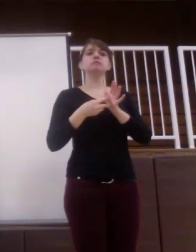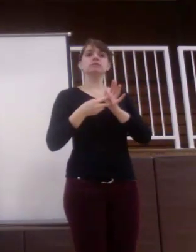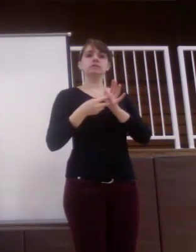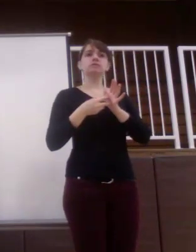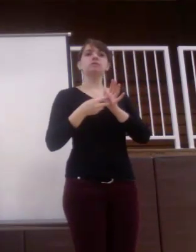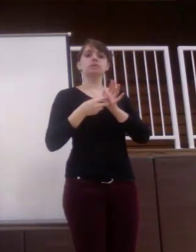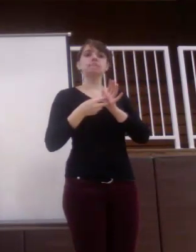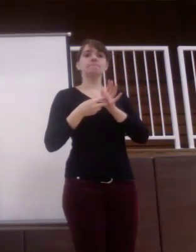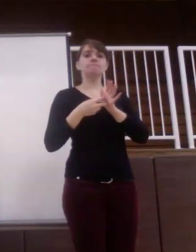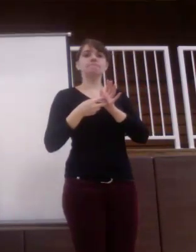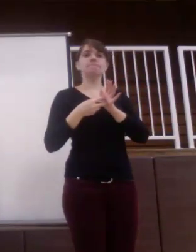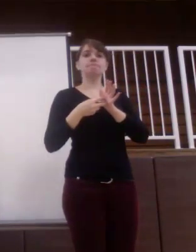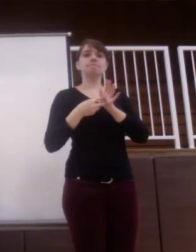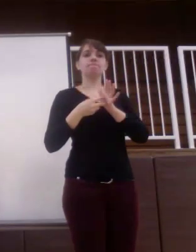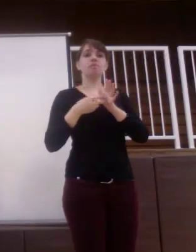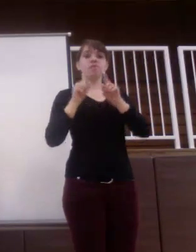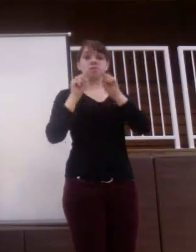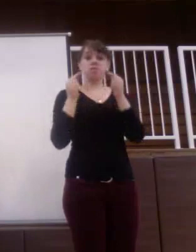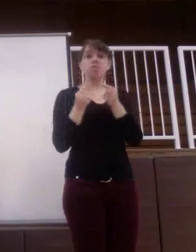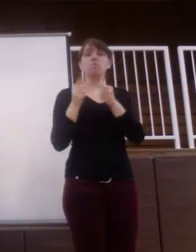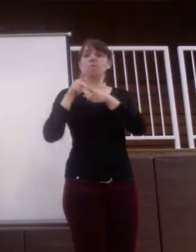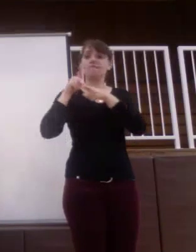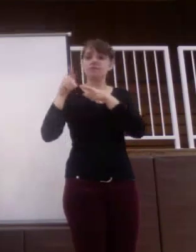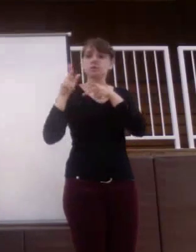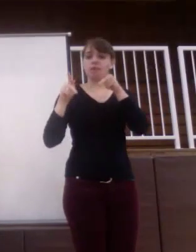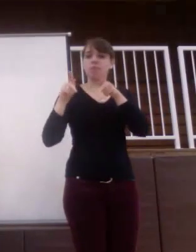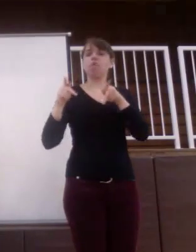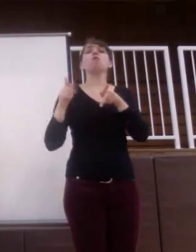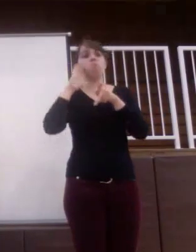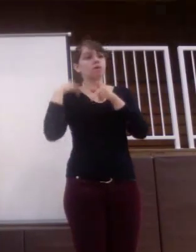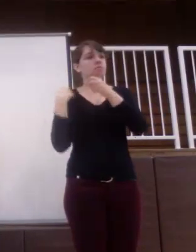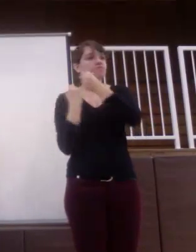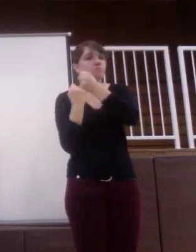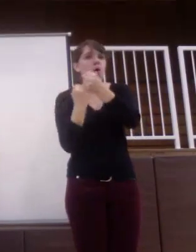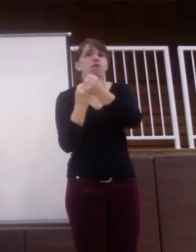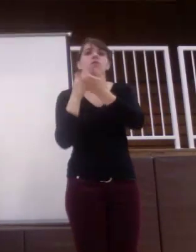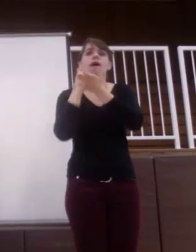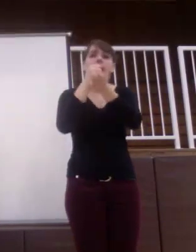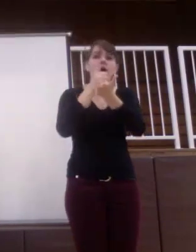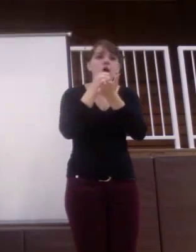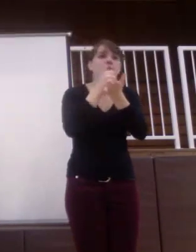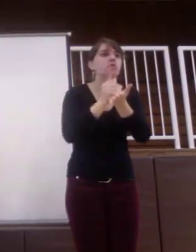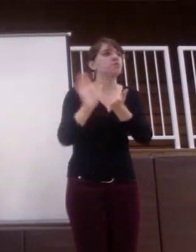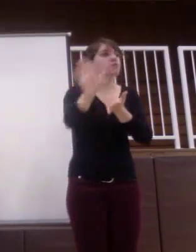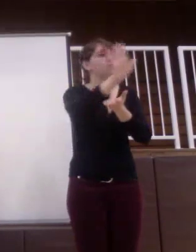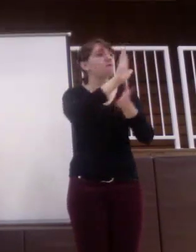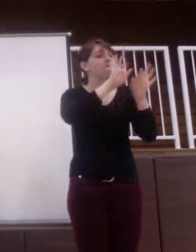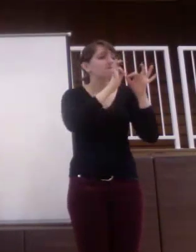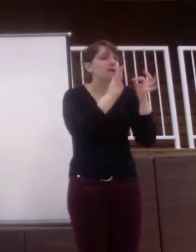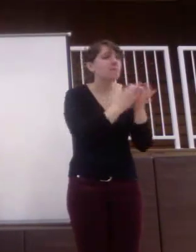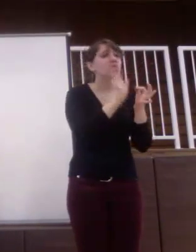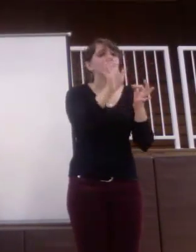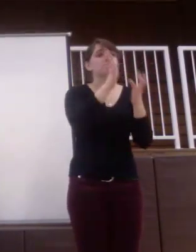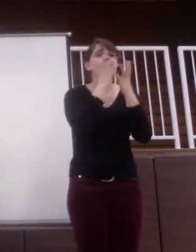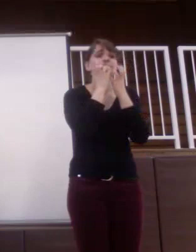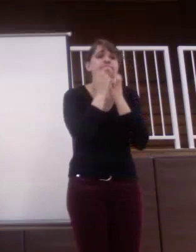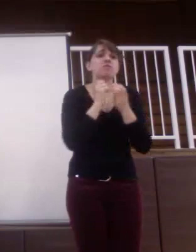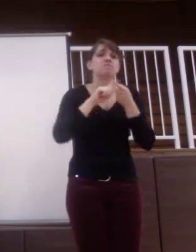that a group of professionals will help you or your loved one